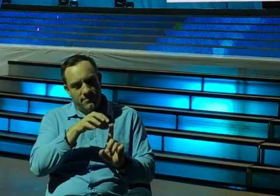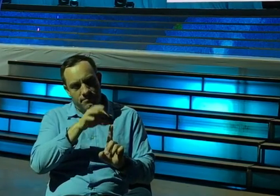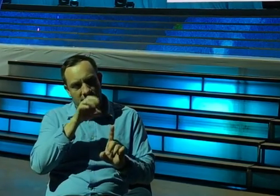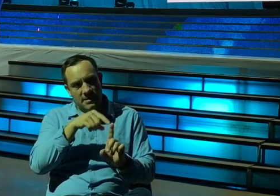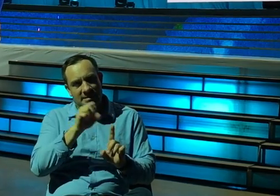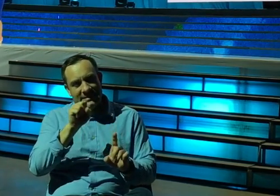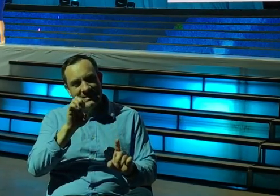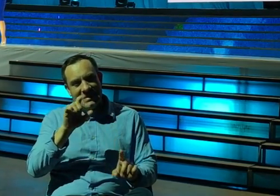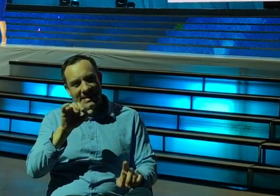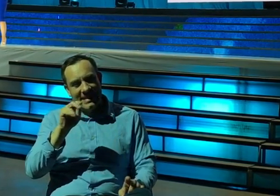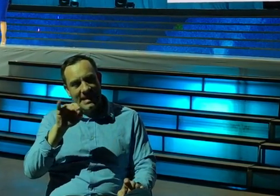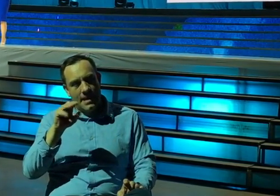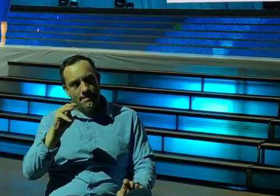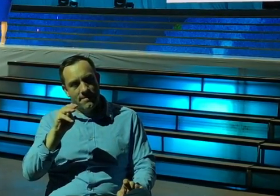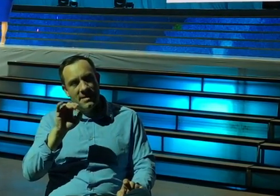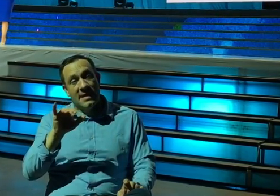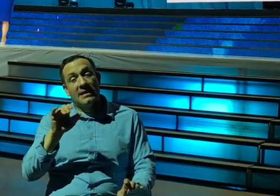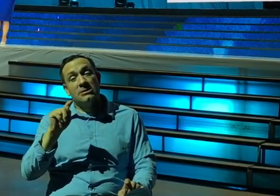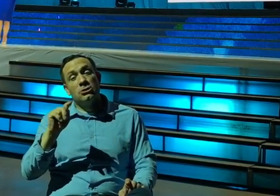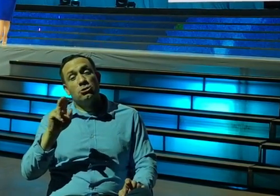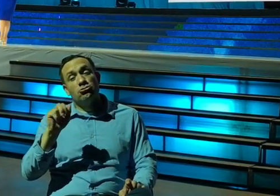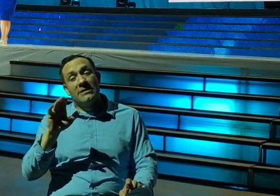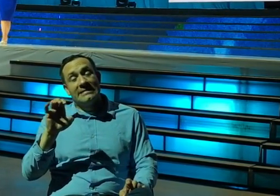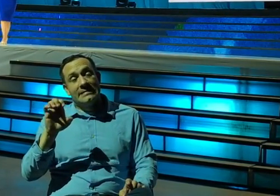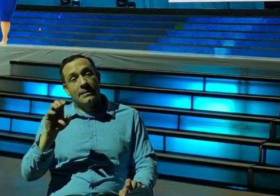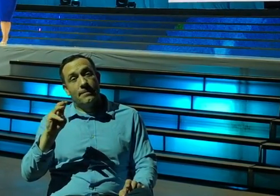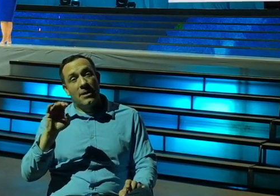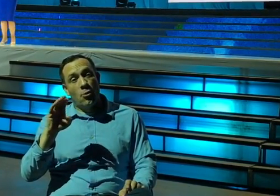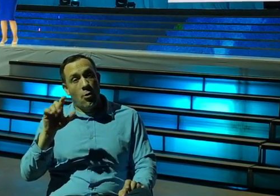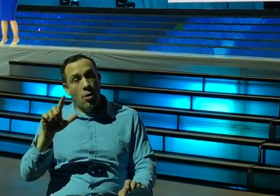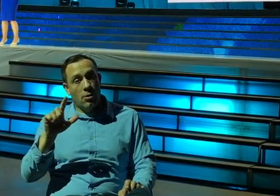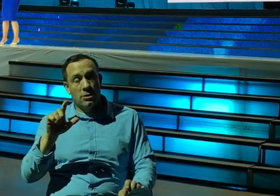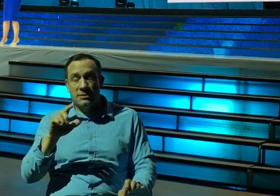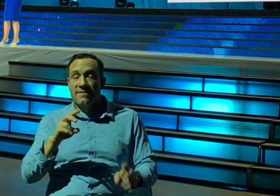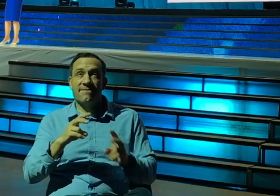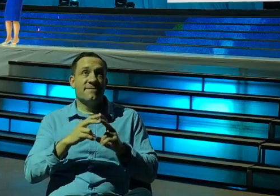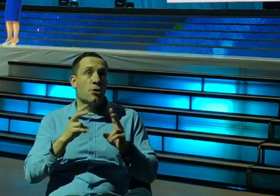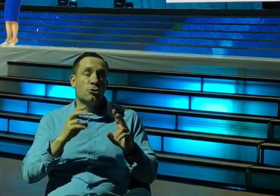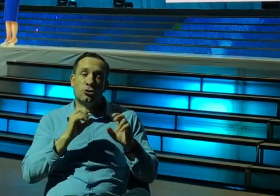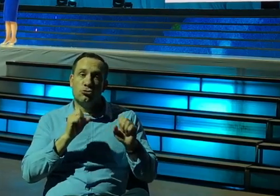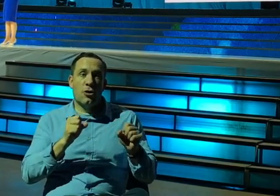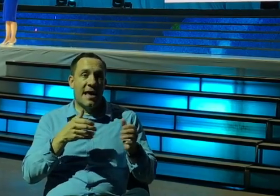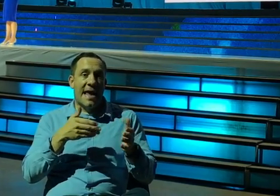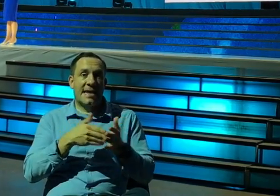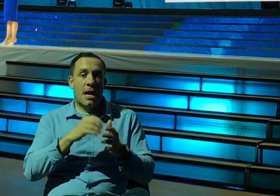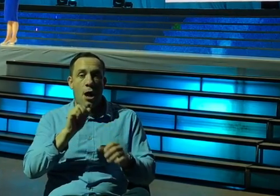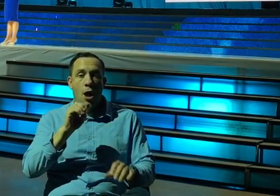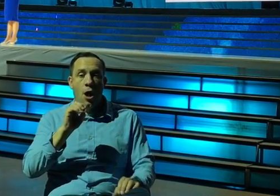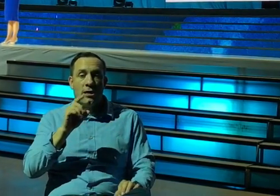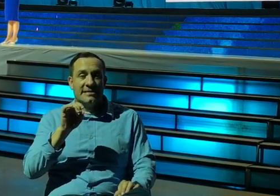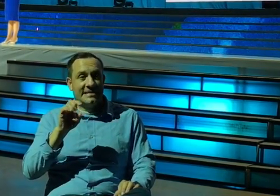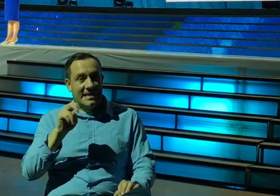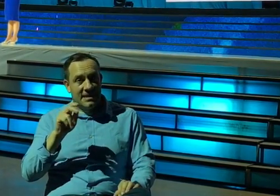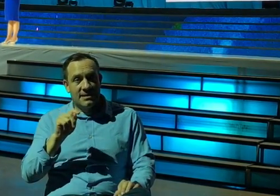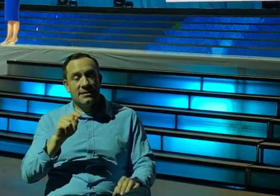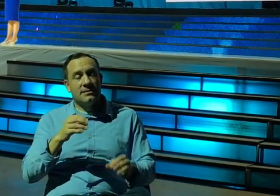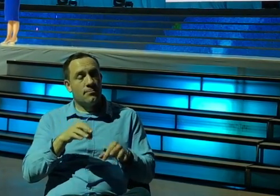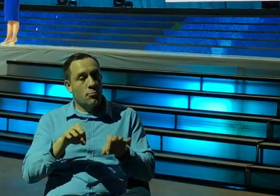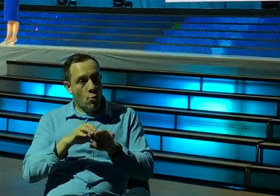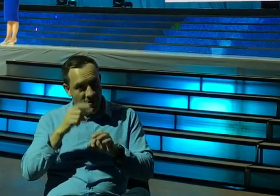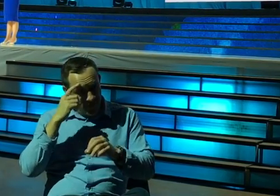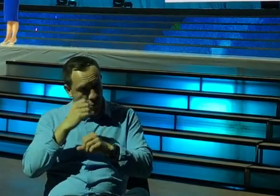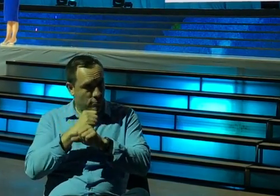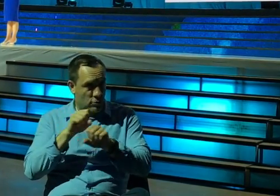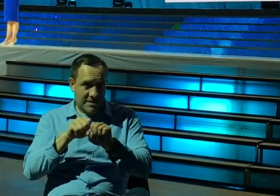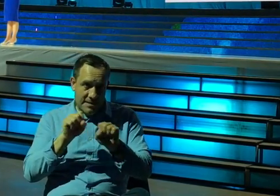is a trace mineral. It's a super antioxidant. It's essential for a healthy heart, your immune system, your thyroid function. And we use